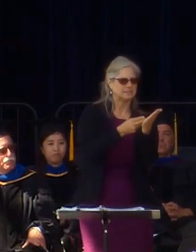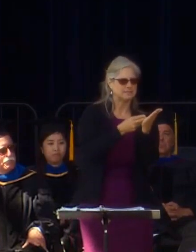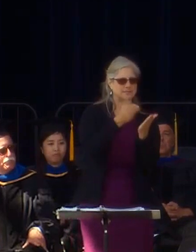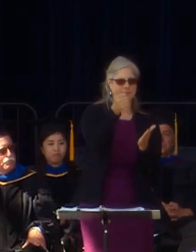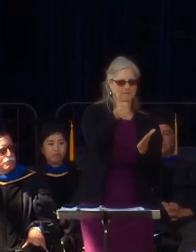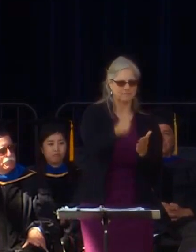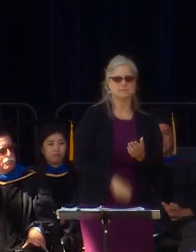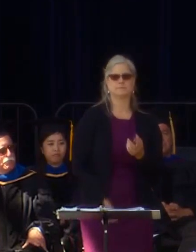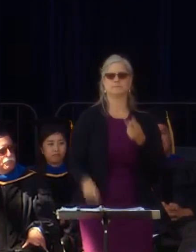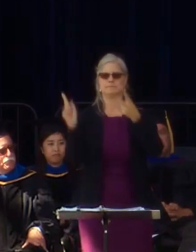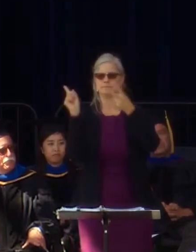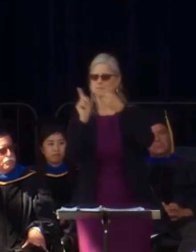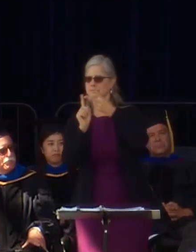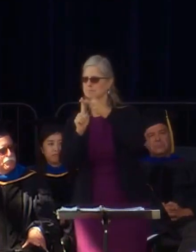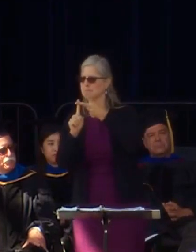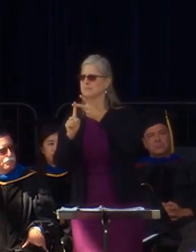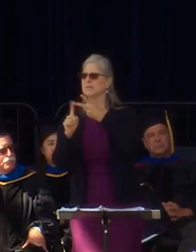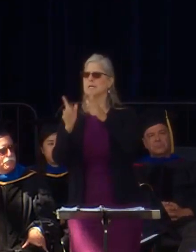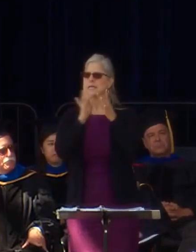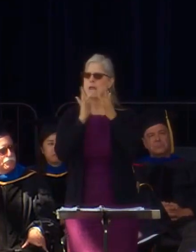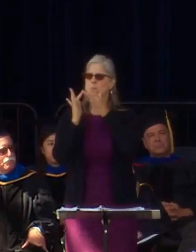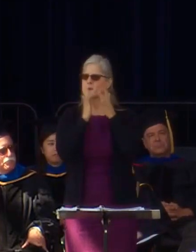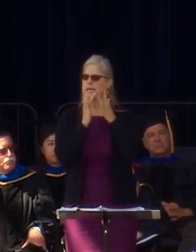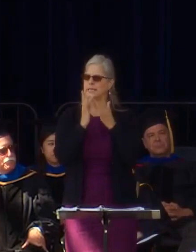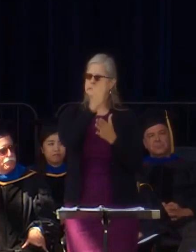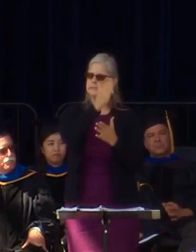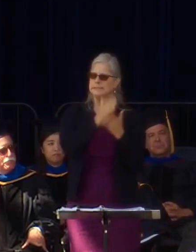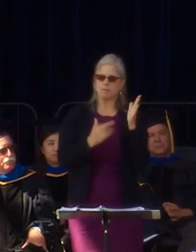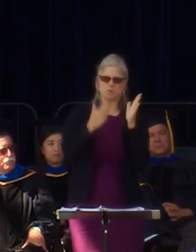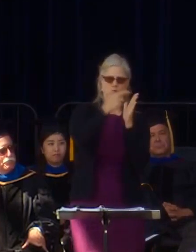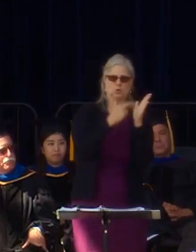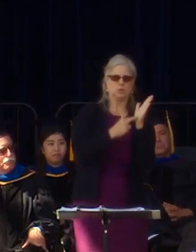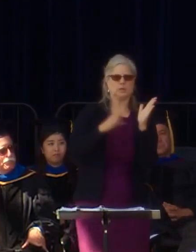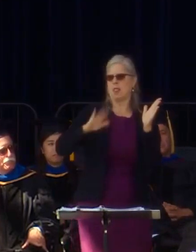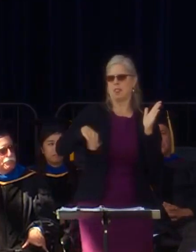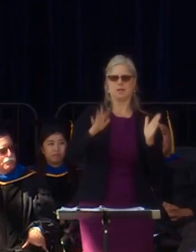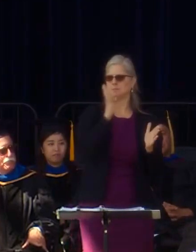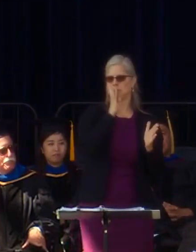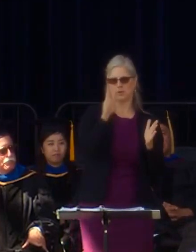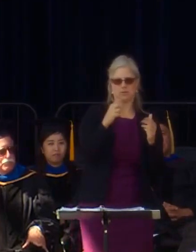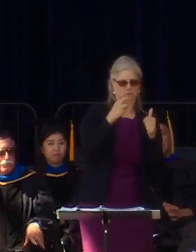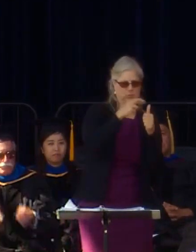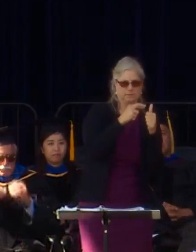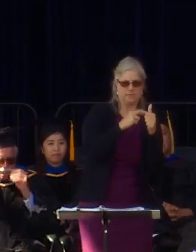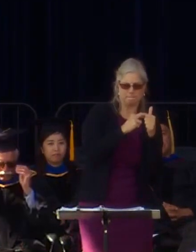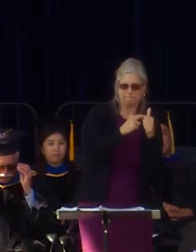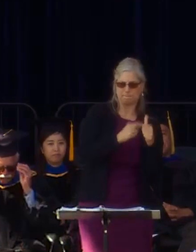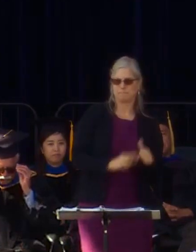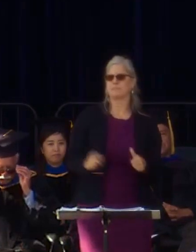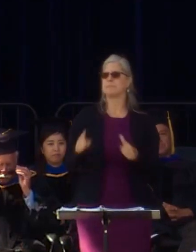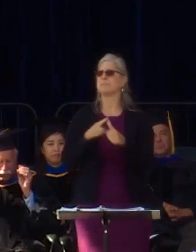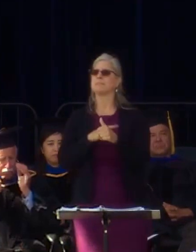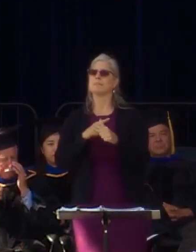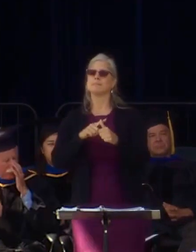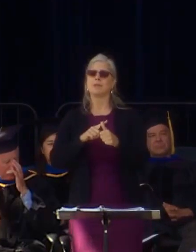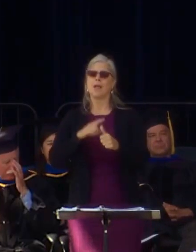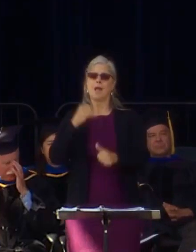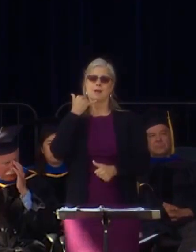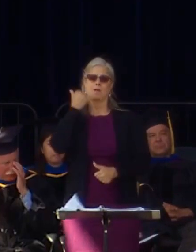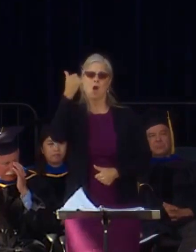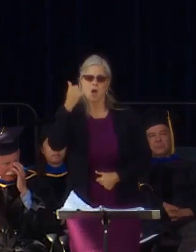Second, networking has a few unspoken rules of thumb. Make or take the phone